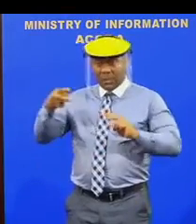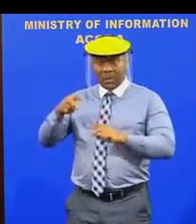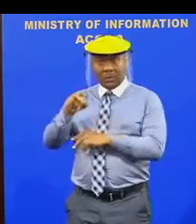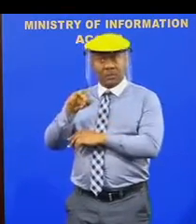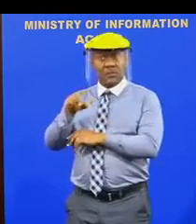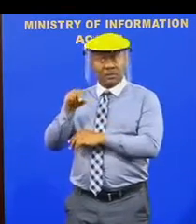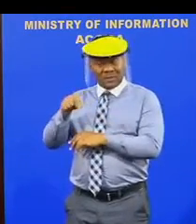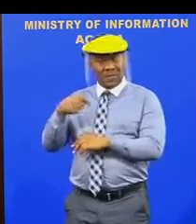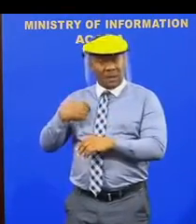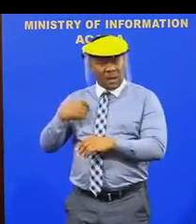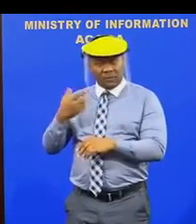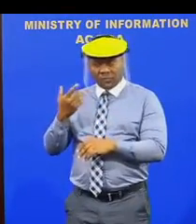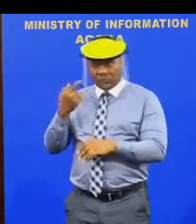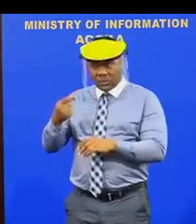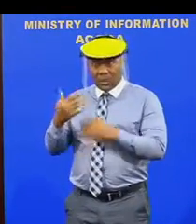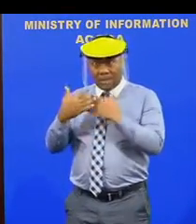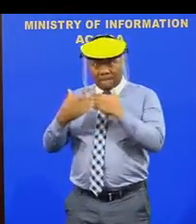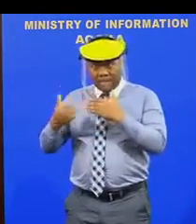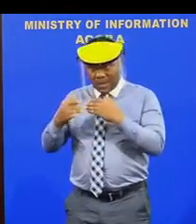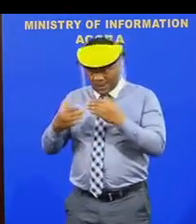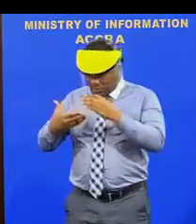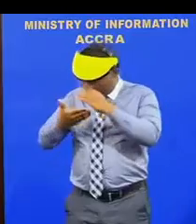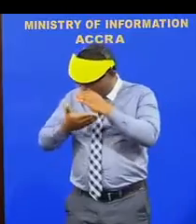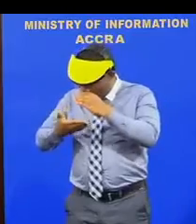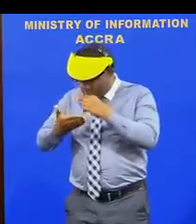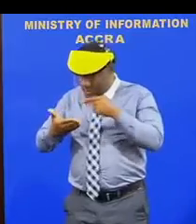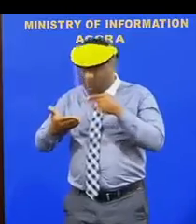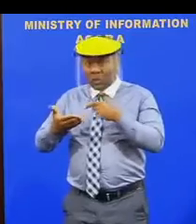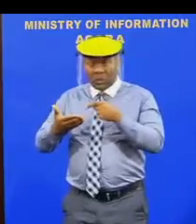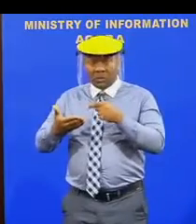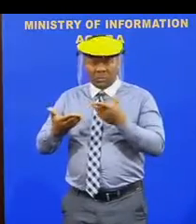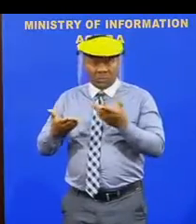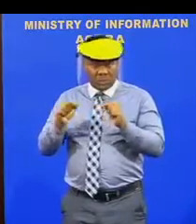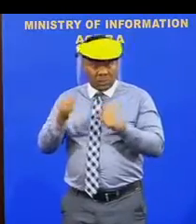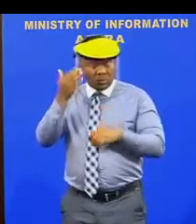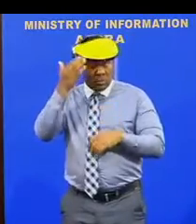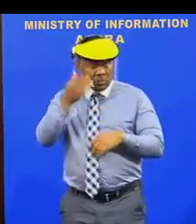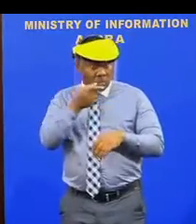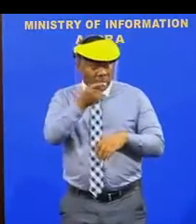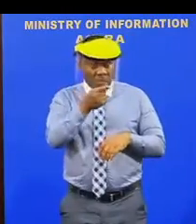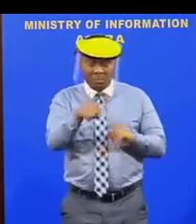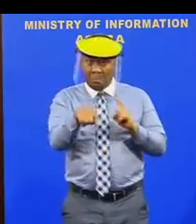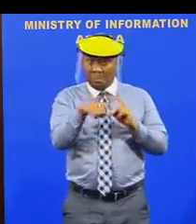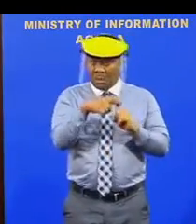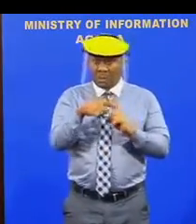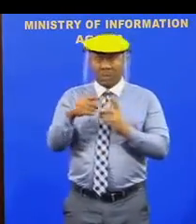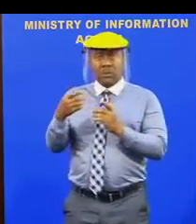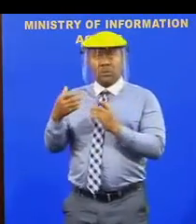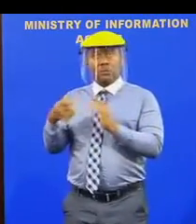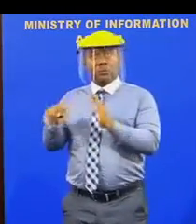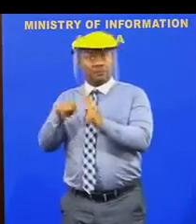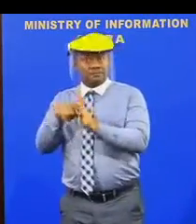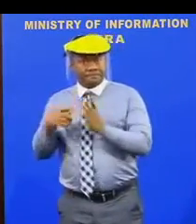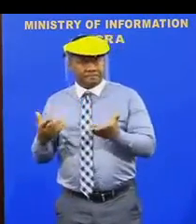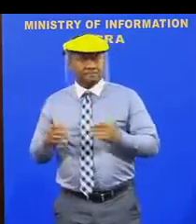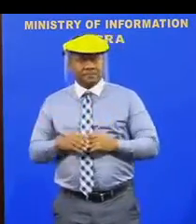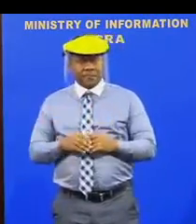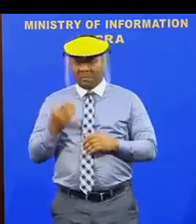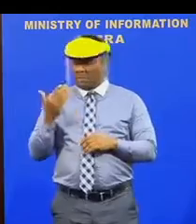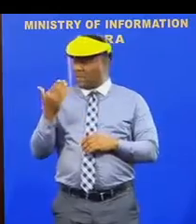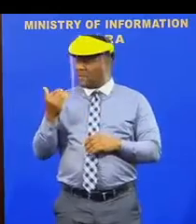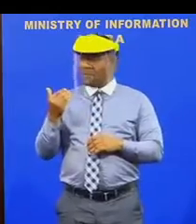how far wide it is spread. Yes, it's a quicker method to use than maybe the PCR. It is some of them 15 minutes and